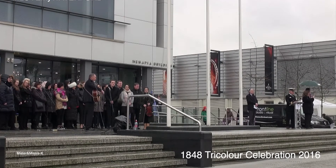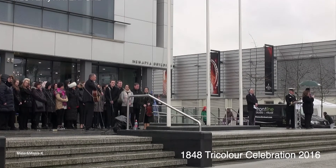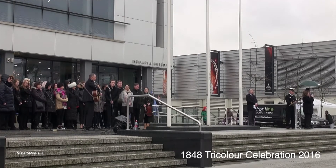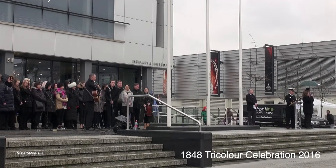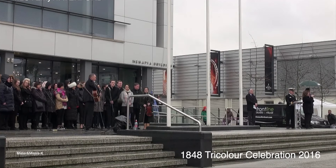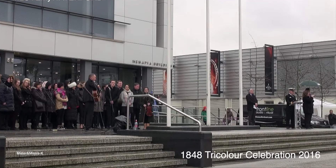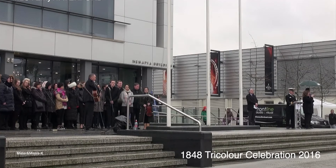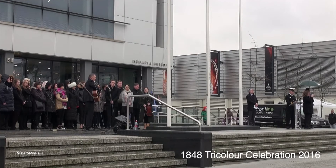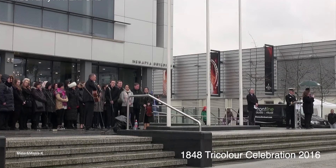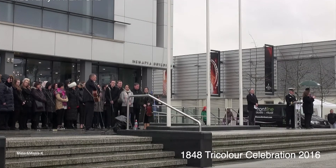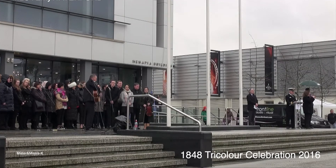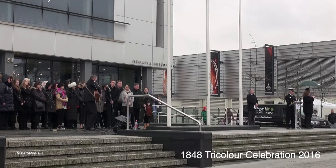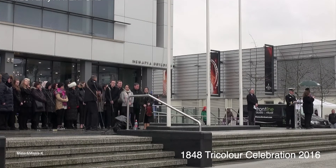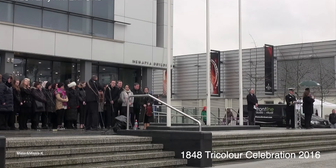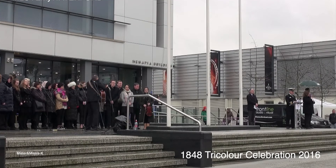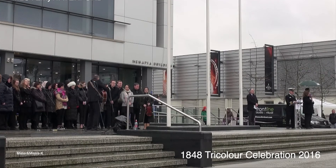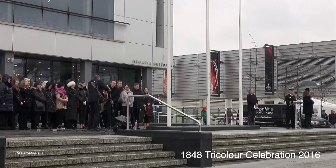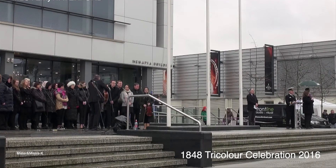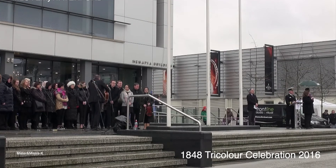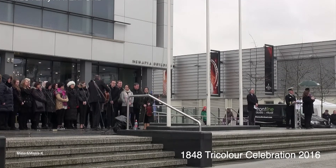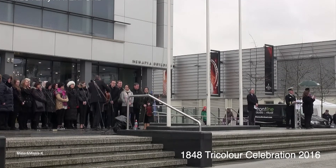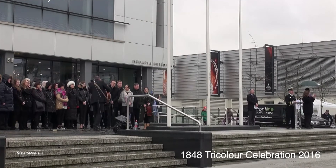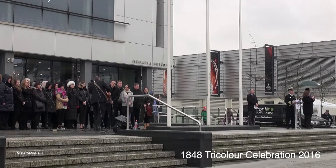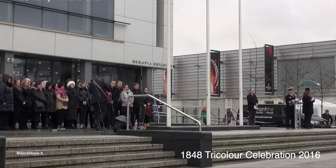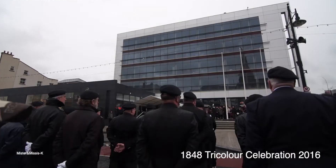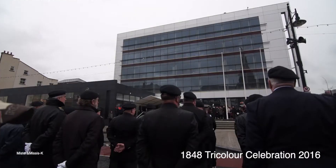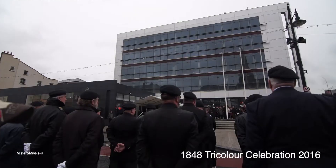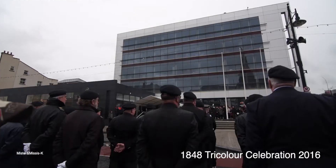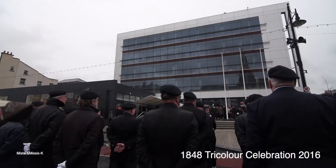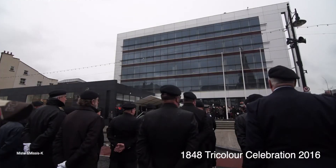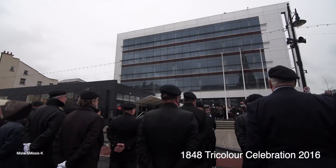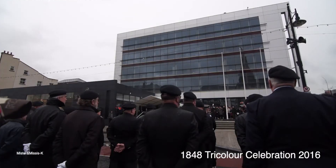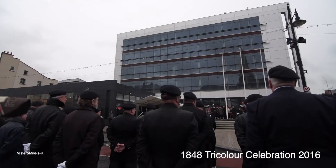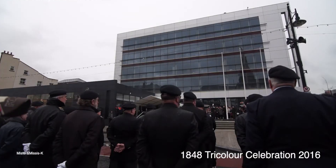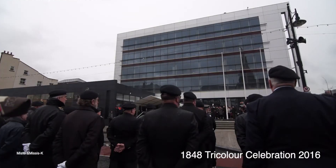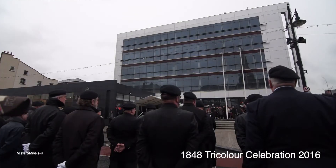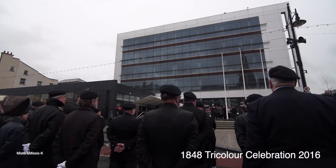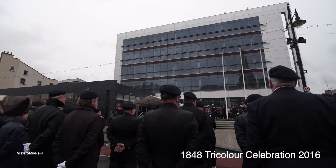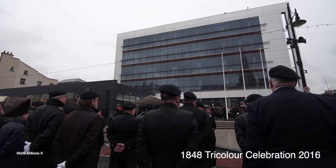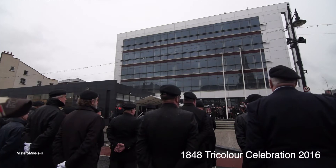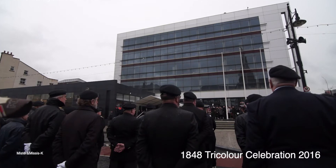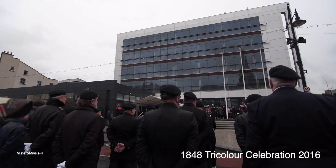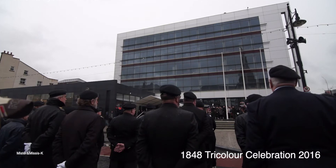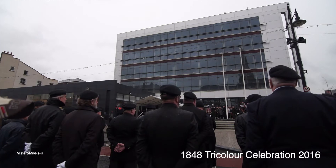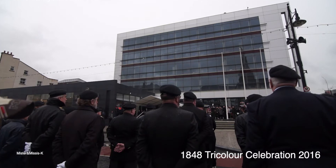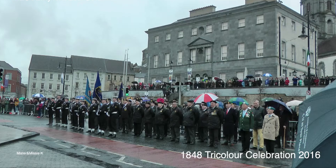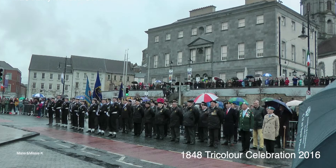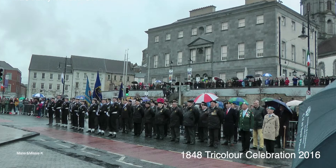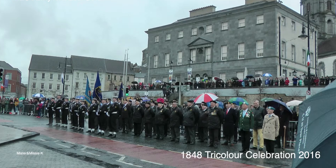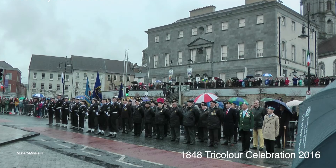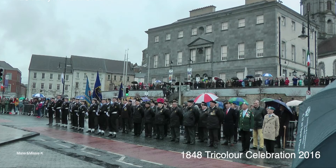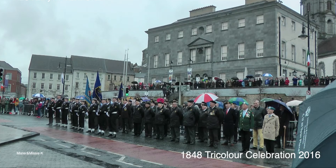Branch, the Soldiers of Peace International, UN Veterans, and obviously the Order of Ex-Servicemen,